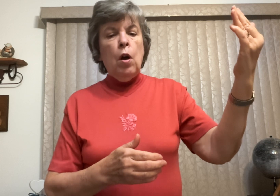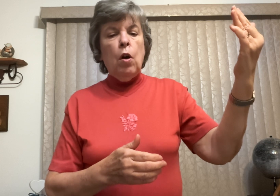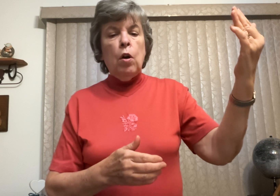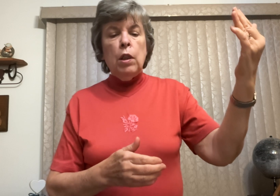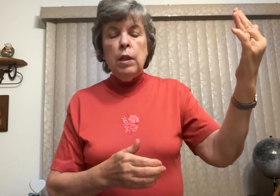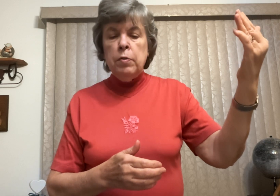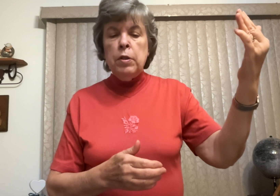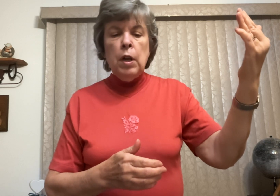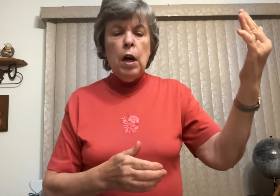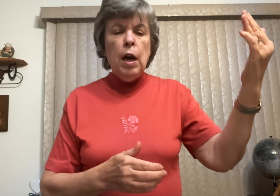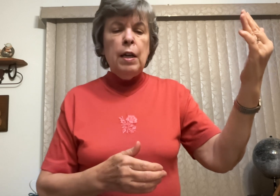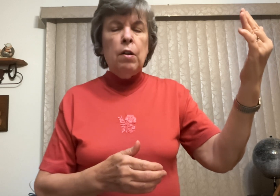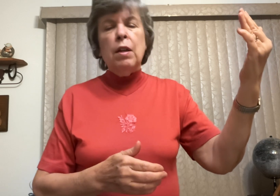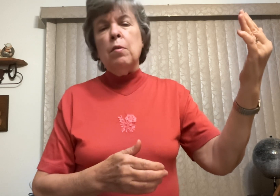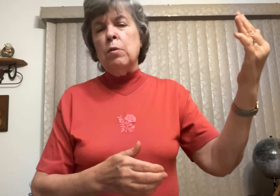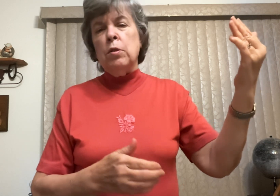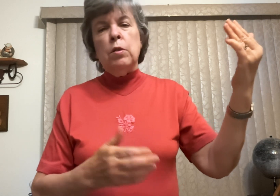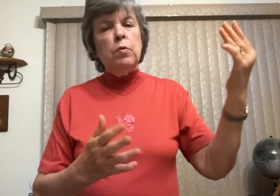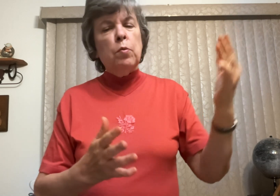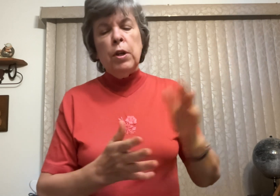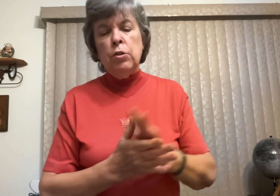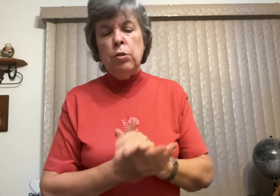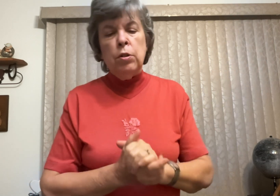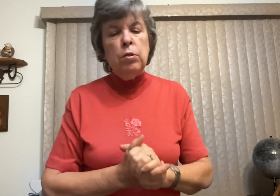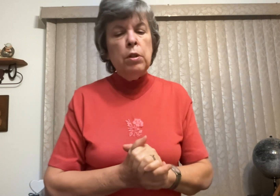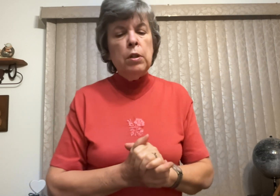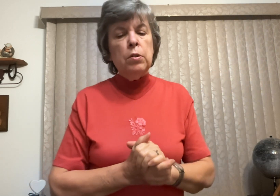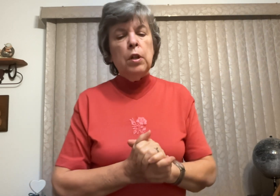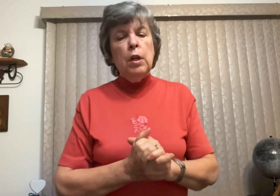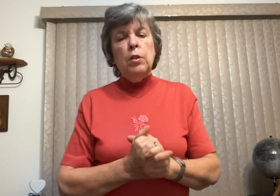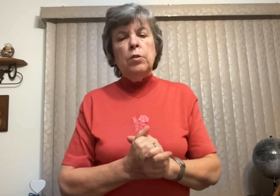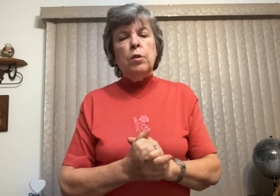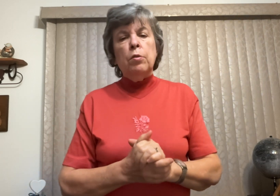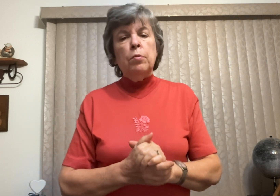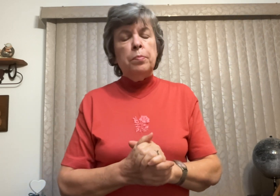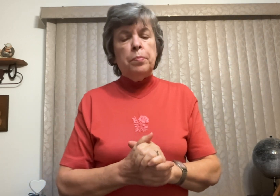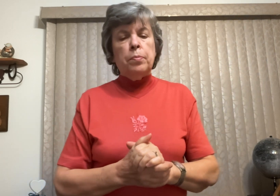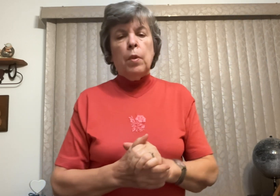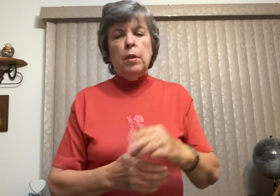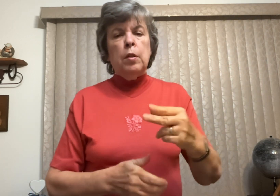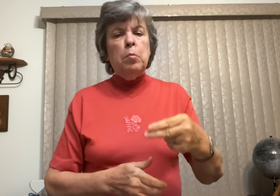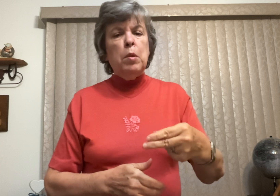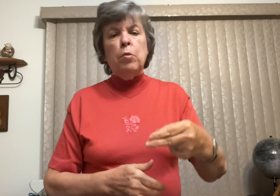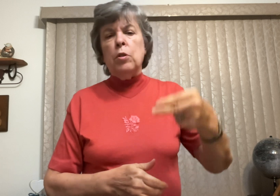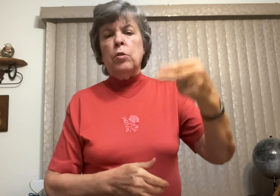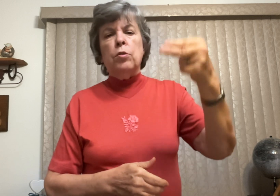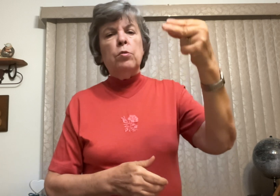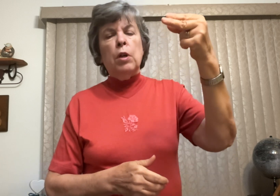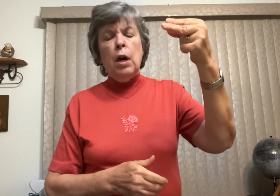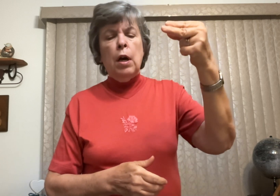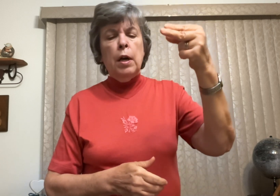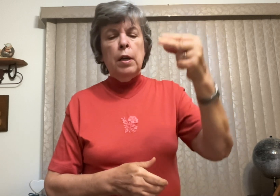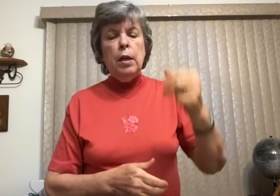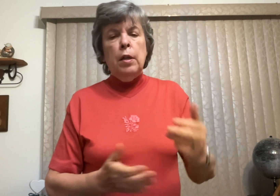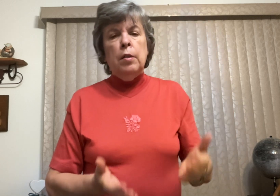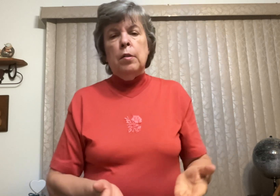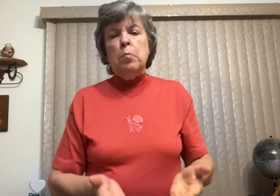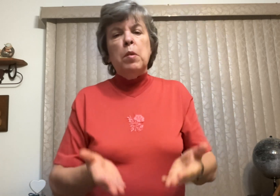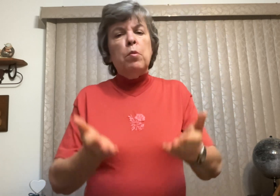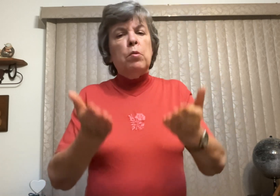are lifted high. Now again, there's different ways you could do this. So some people just do the high, some people